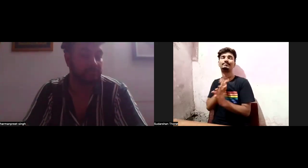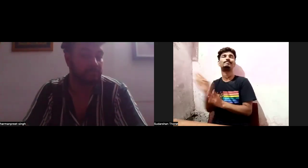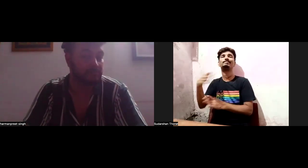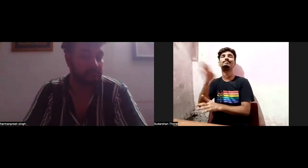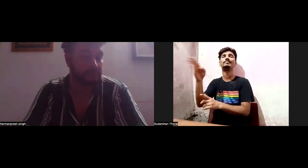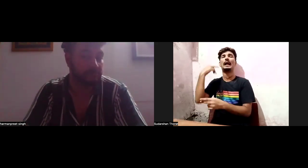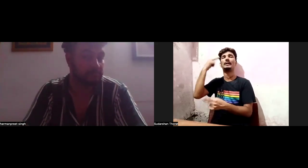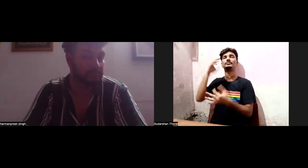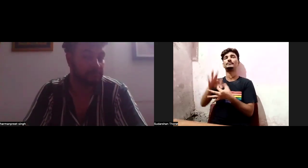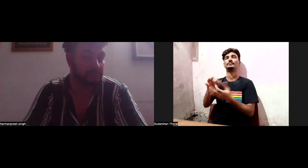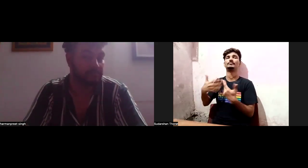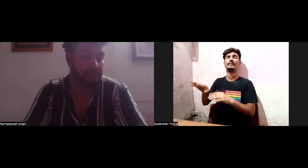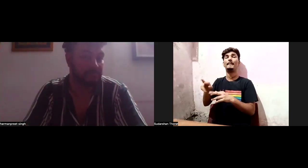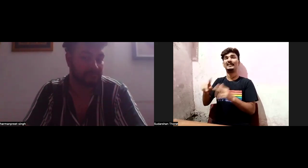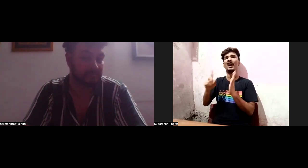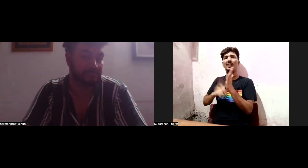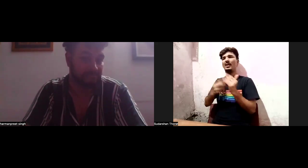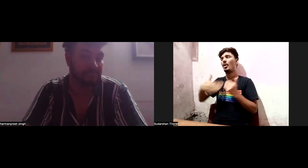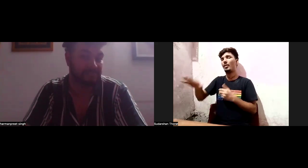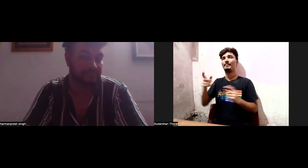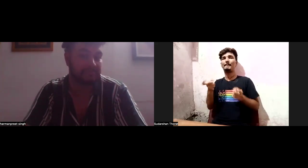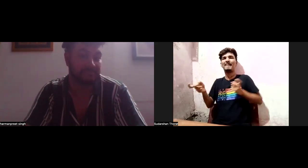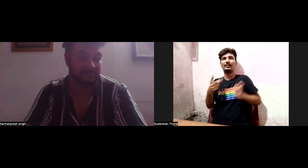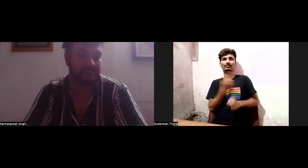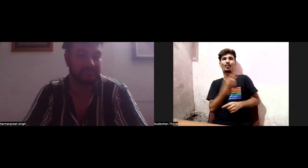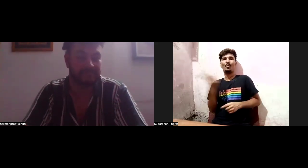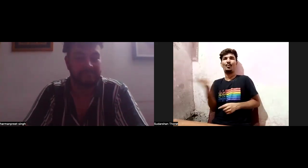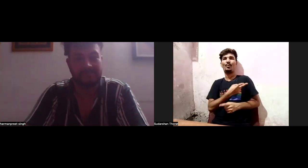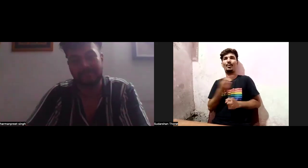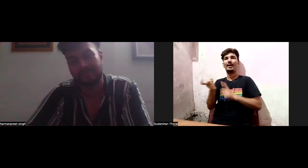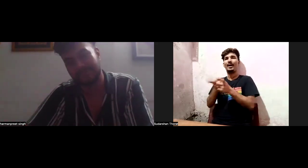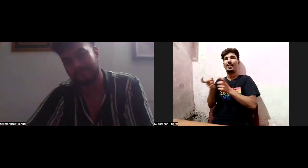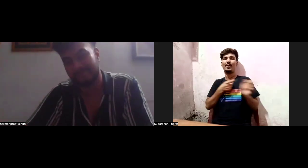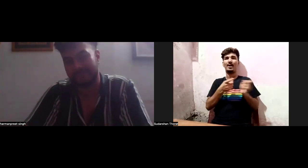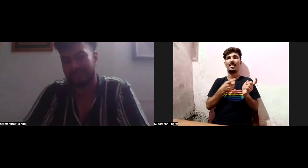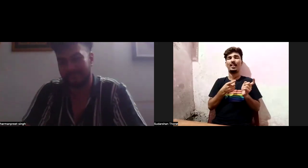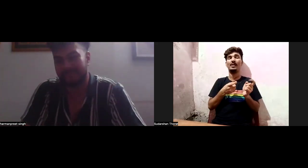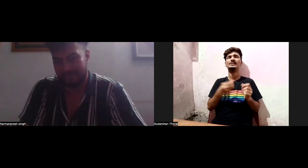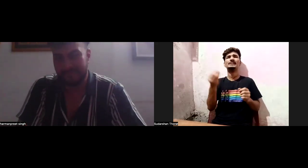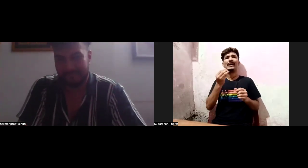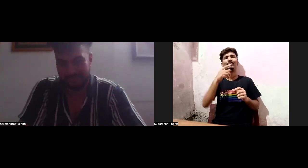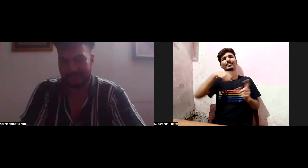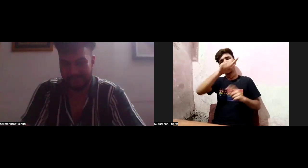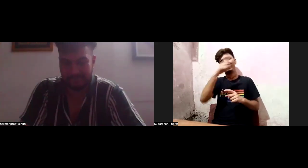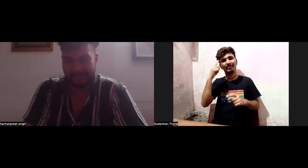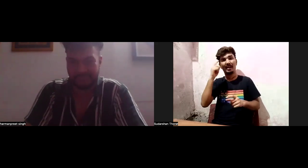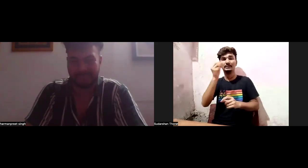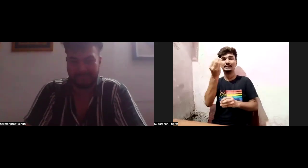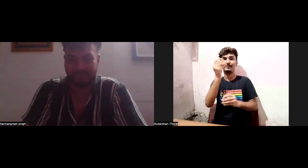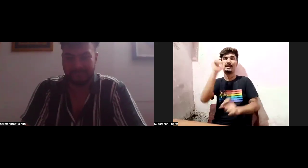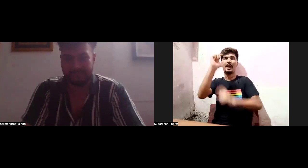are intimating with your partner, with your spouse, but sometimes you want to go ahead with the another person, and if you would like to have